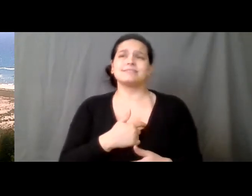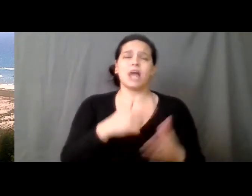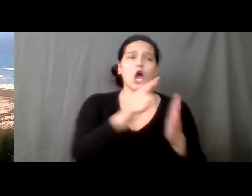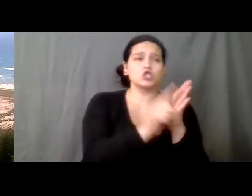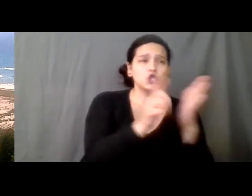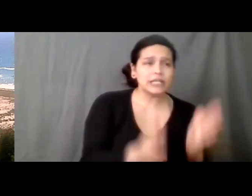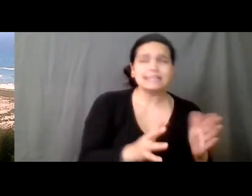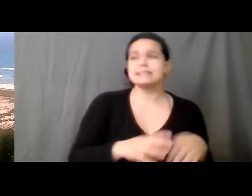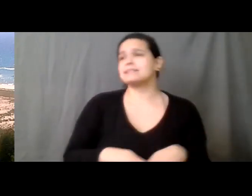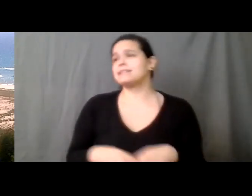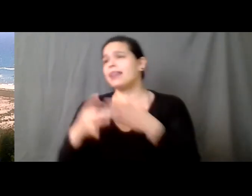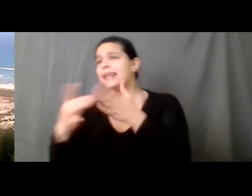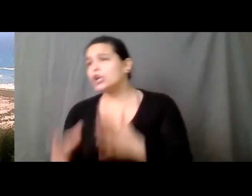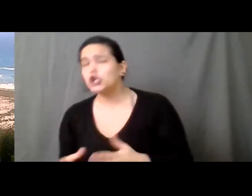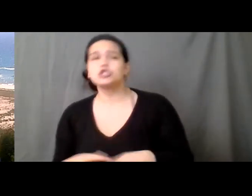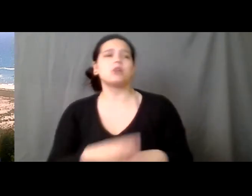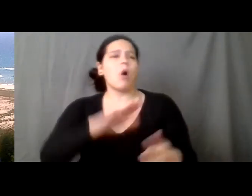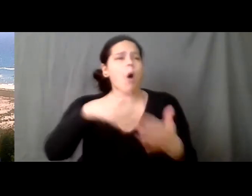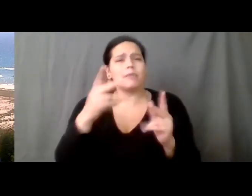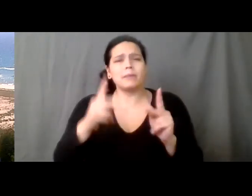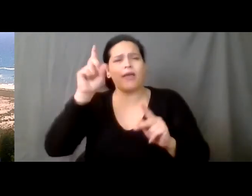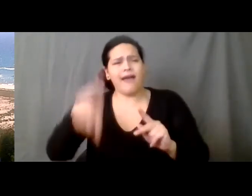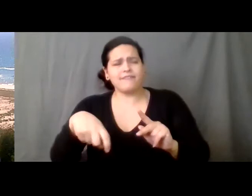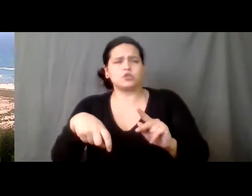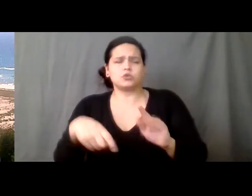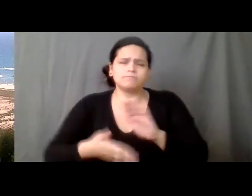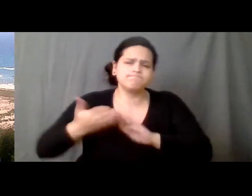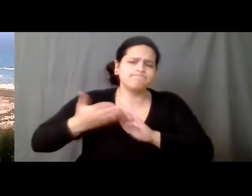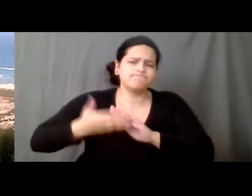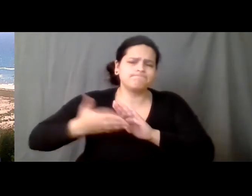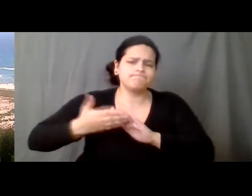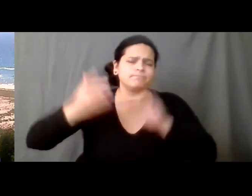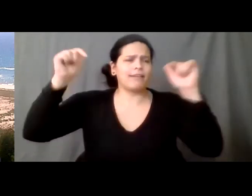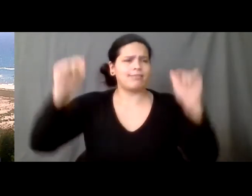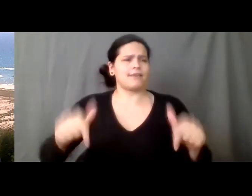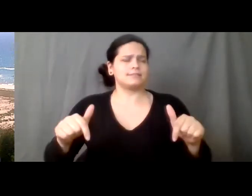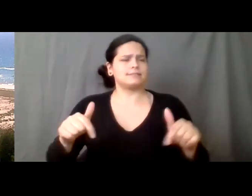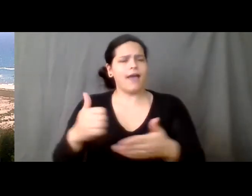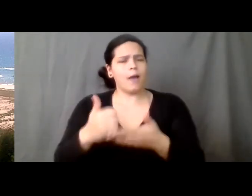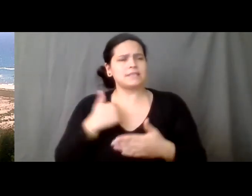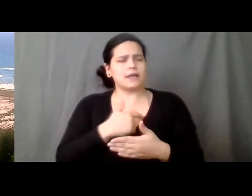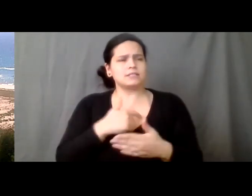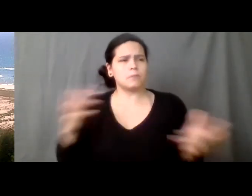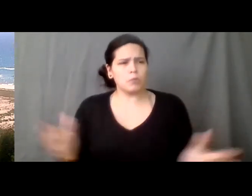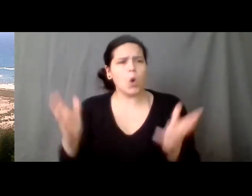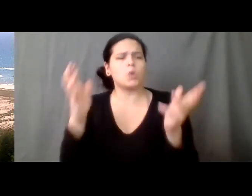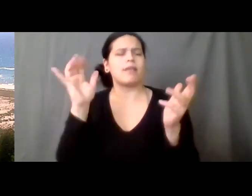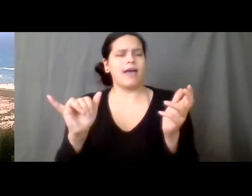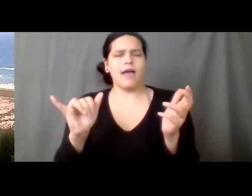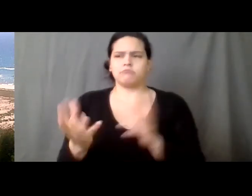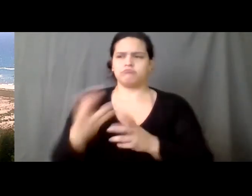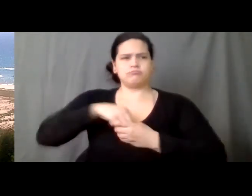have to do these, this work with people. It helps us to promote that inherent sovereignty. But we always have to remember who we